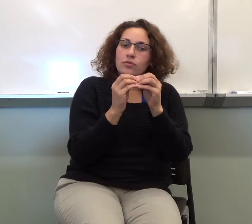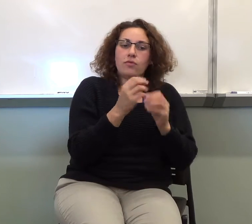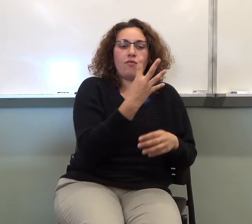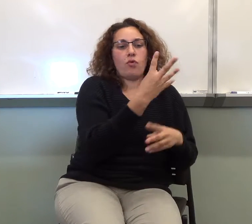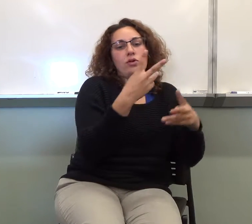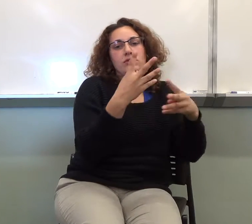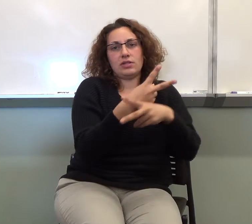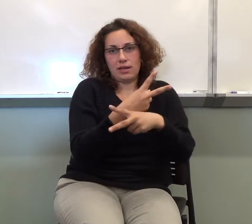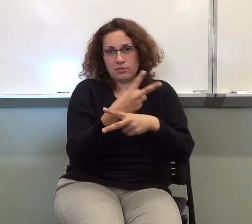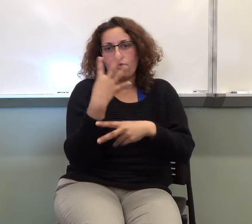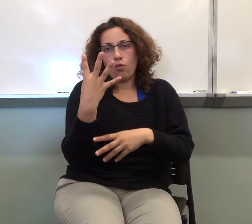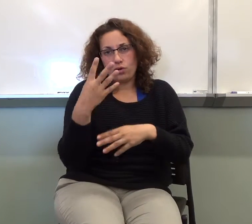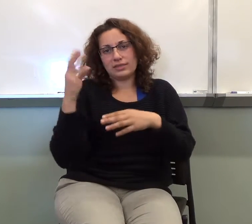so forth. So it's weighted by that factor.